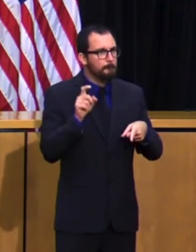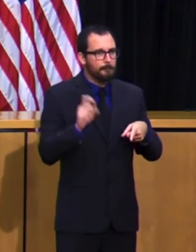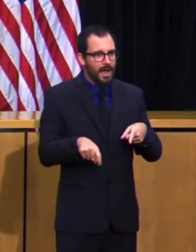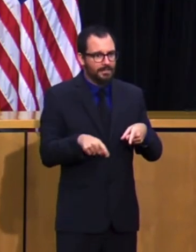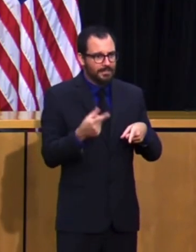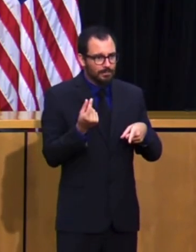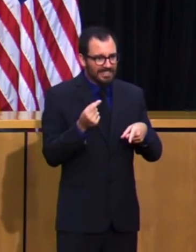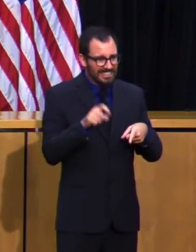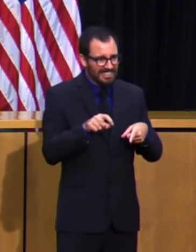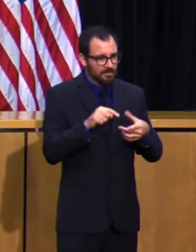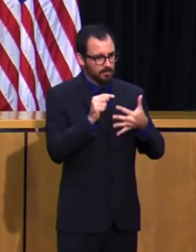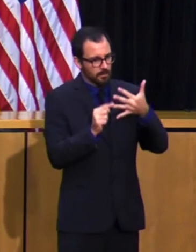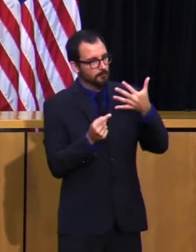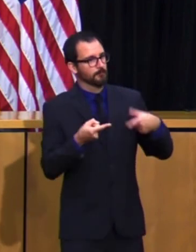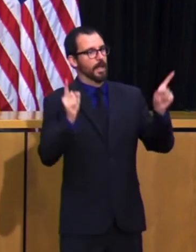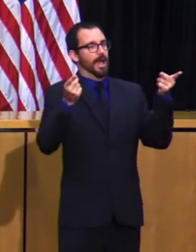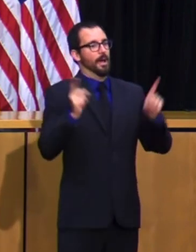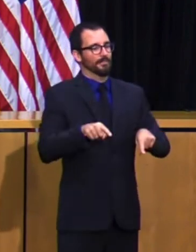lines?